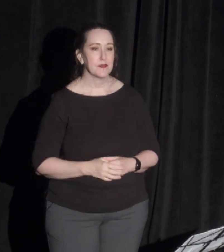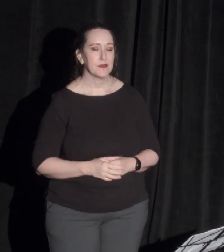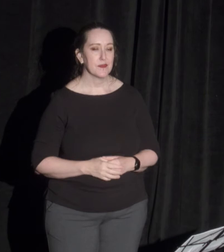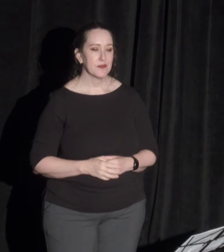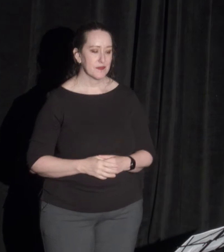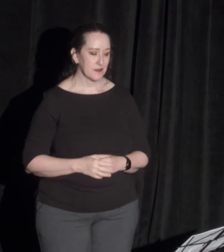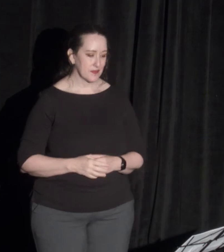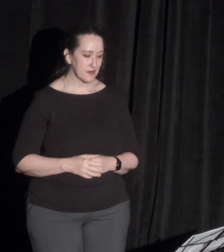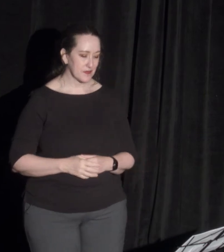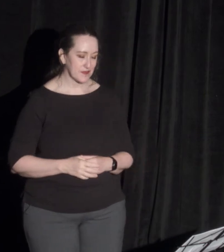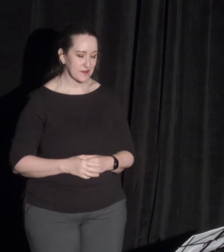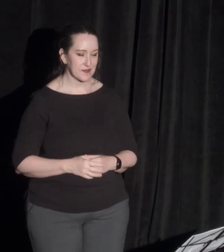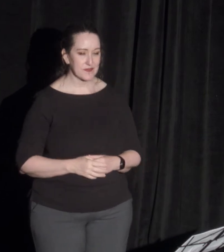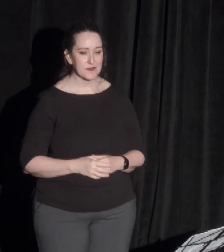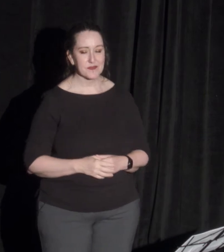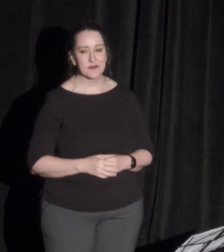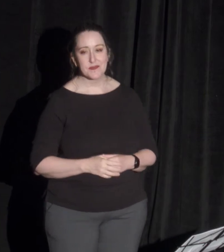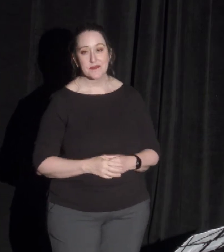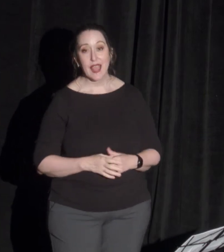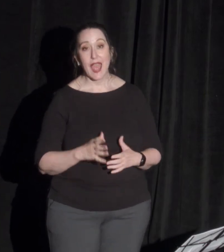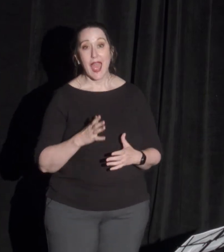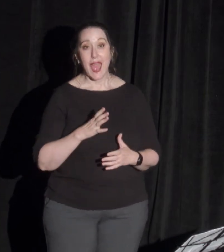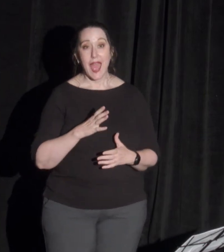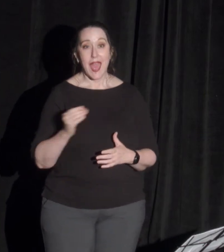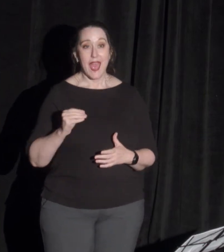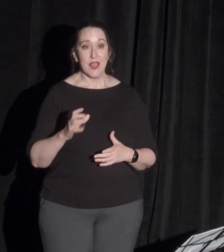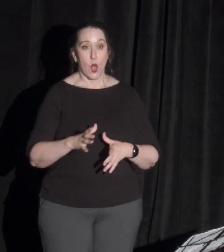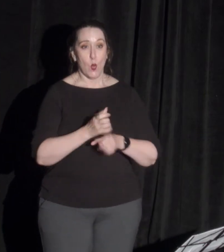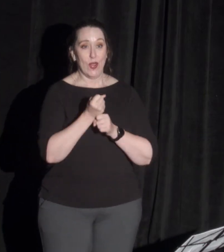Okay. And the winner is